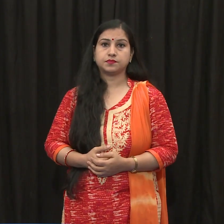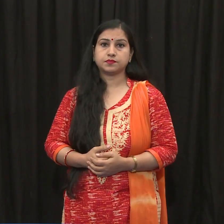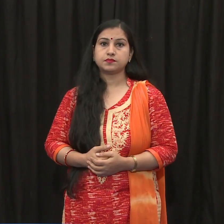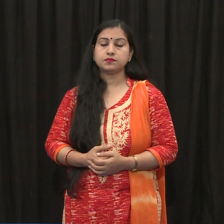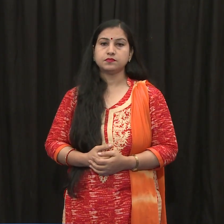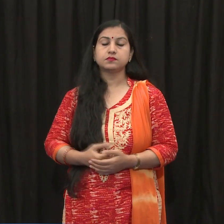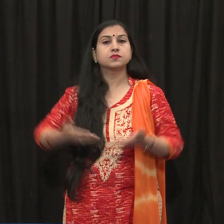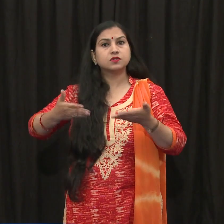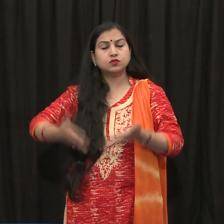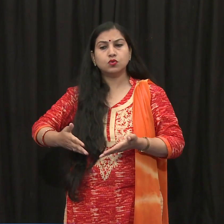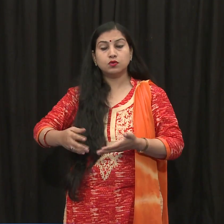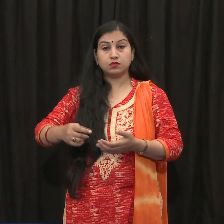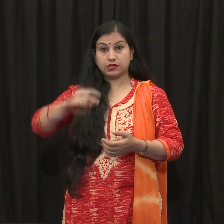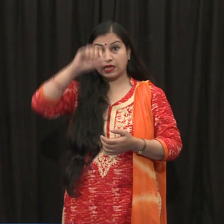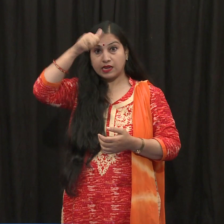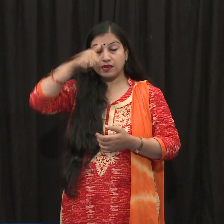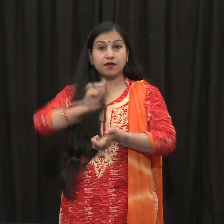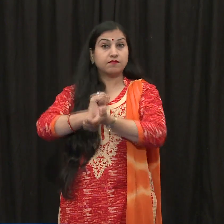So the leaders of the freedom